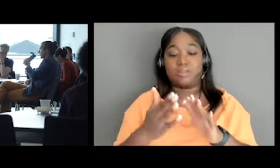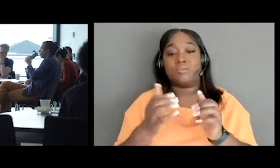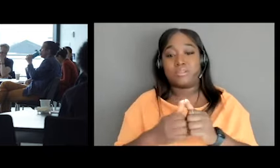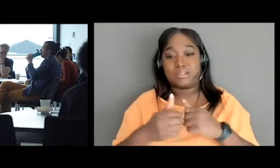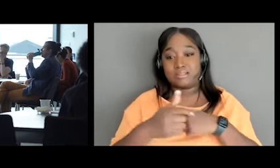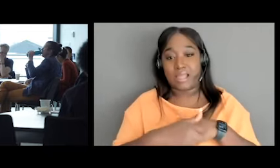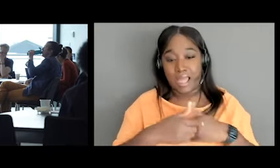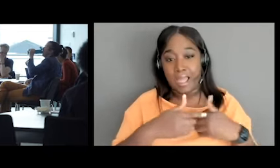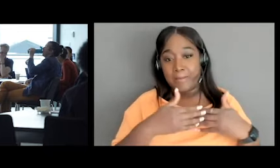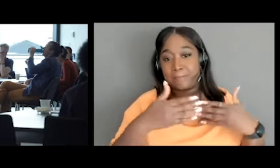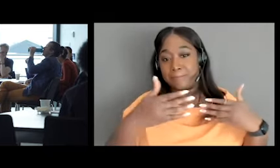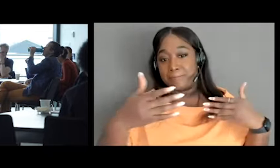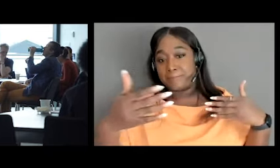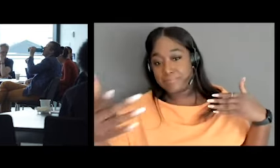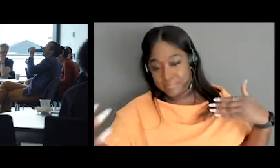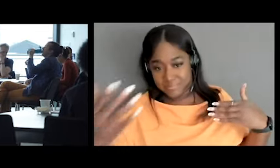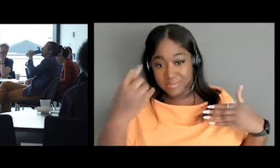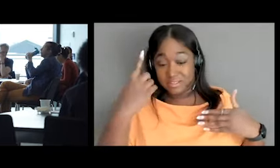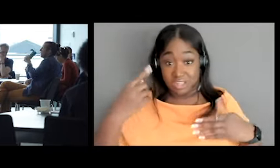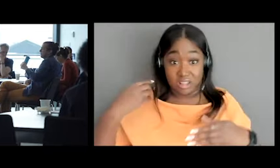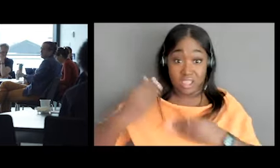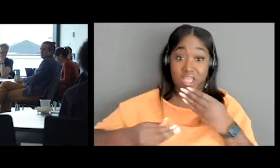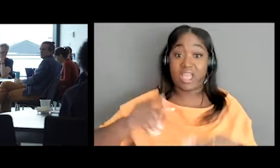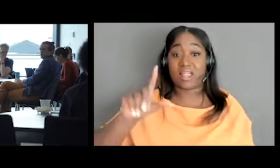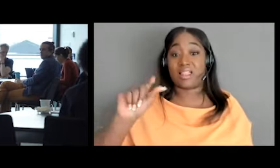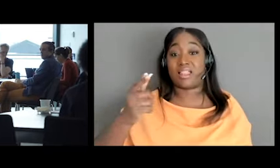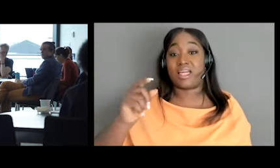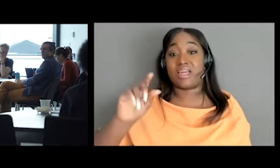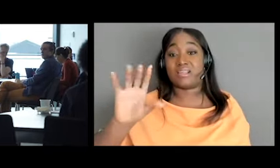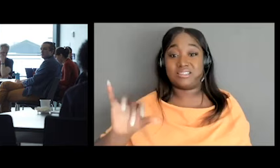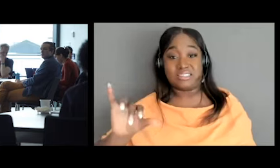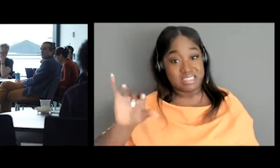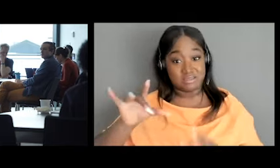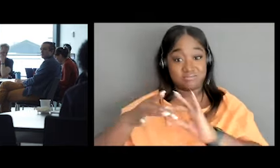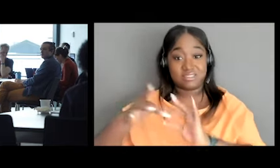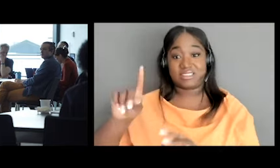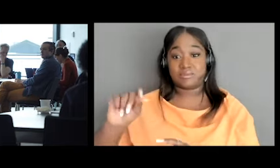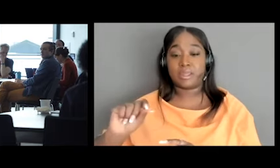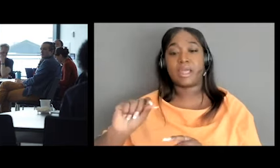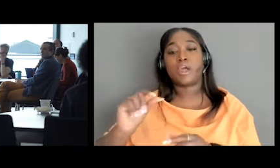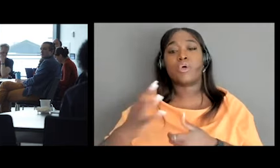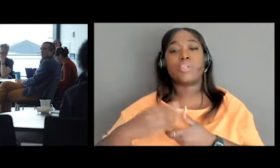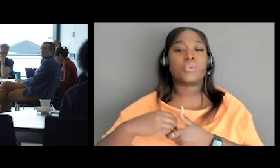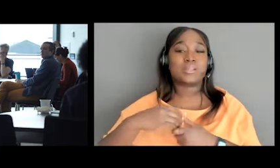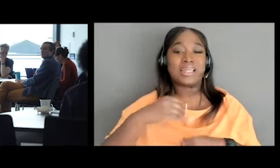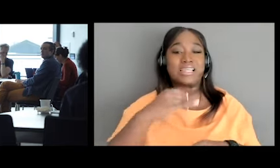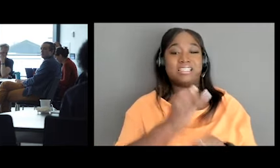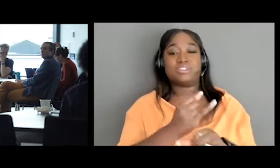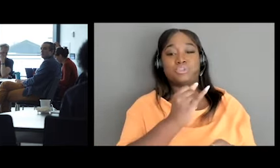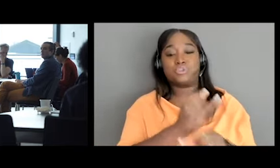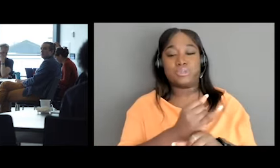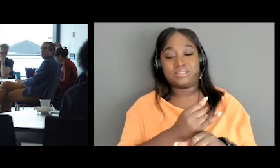The legacy of disability includes institutionalization. And in the greater